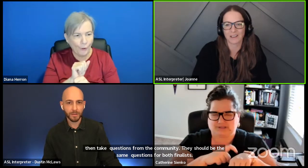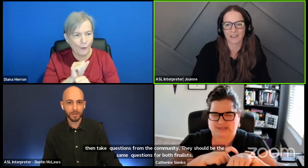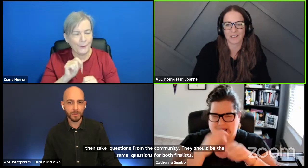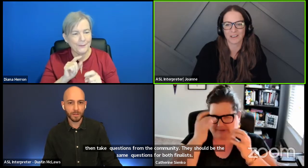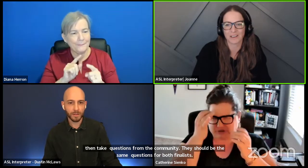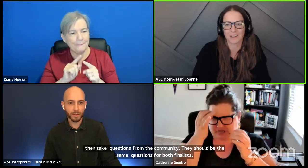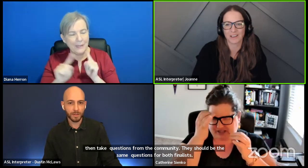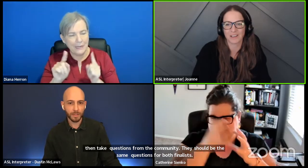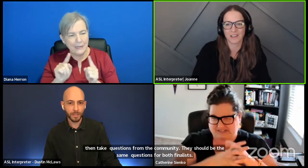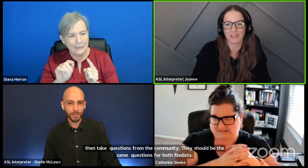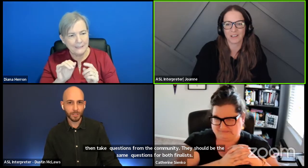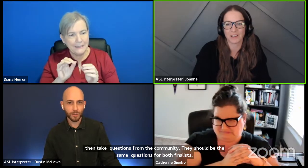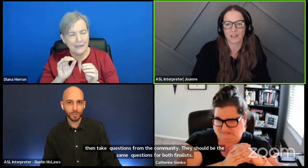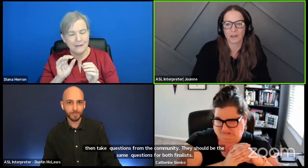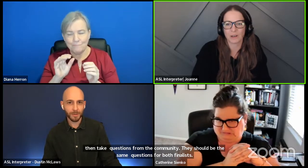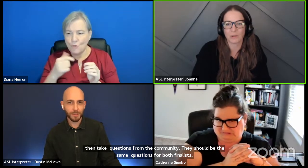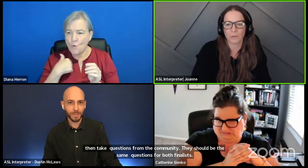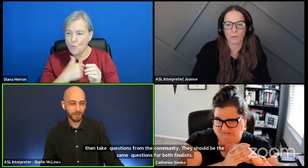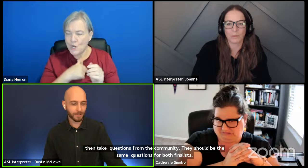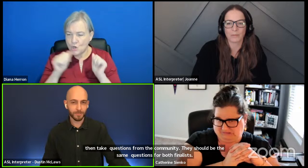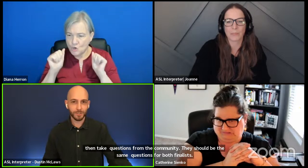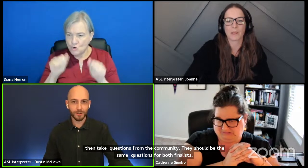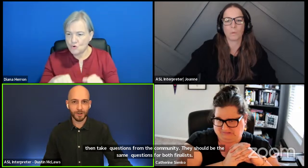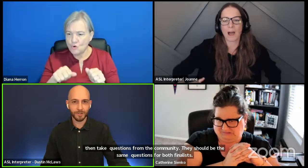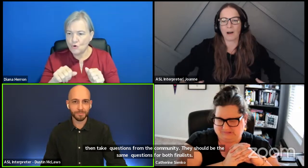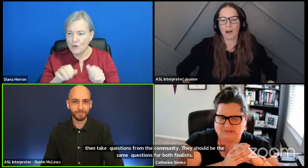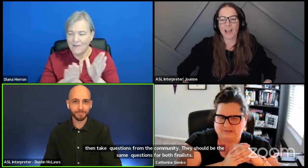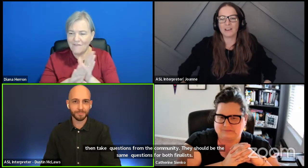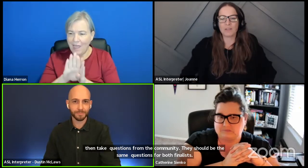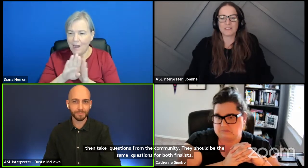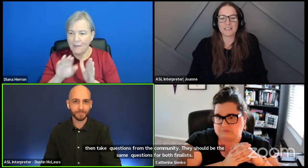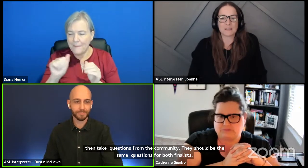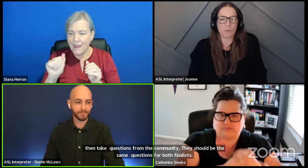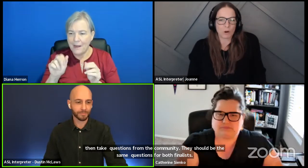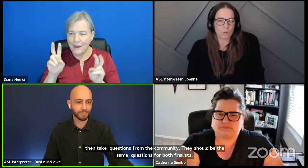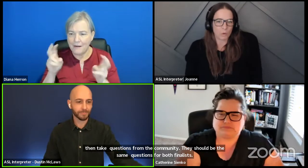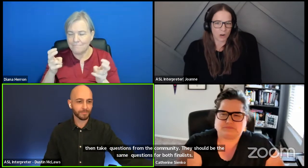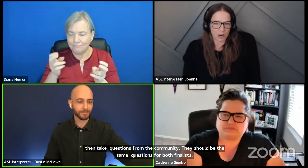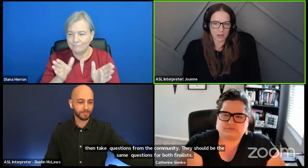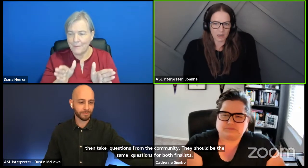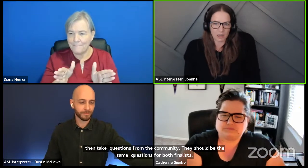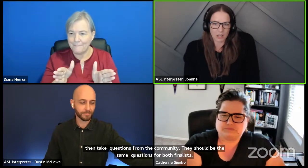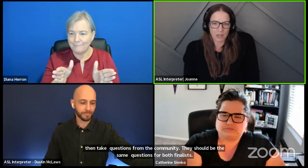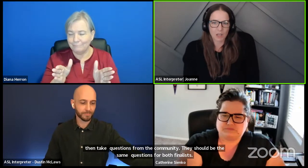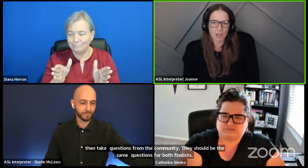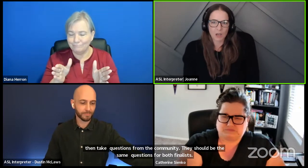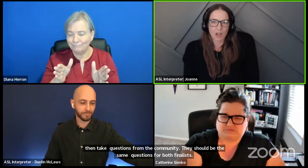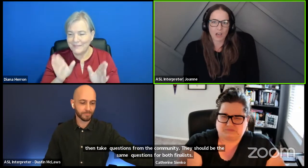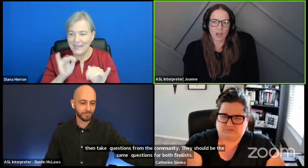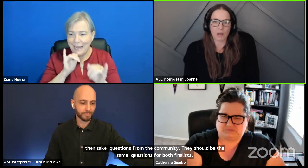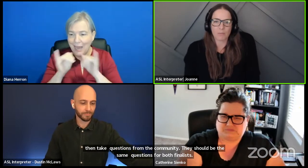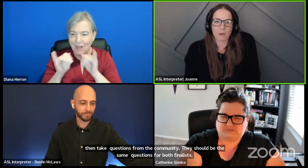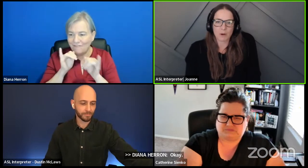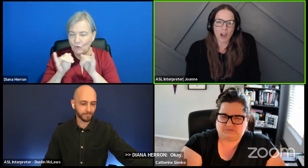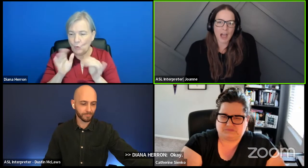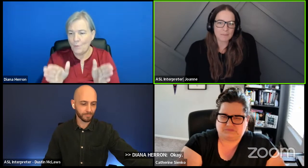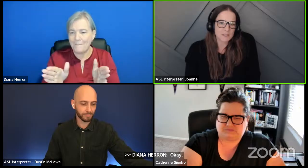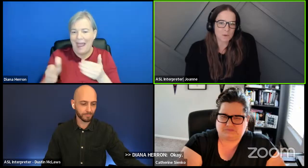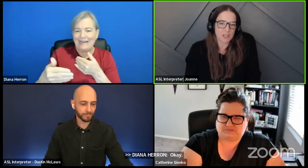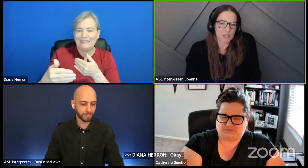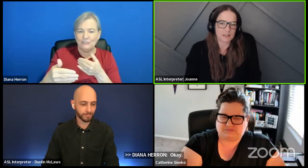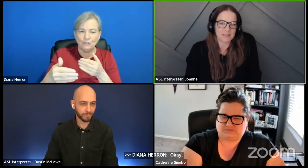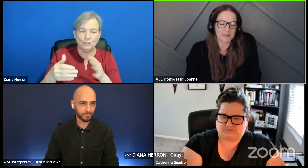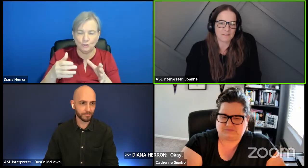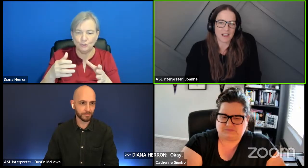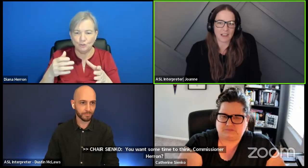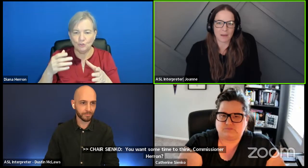okay. You want some time to think, Commissioner Herron? Wow, I know this is more work But